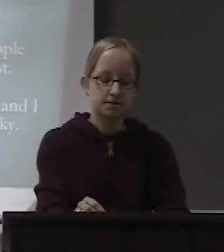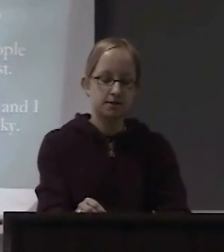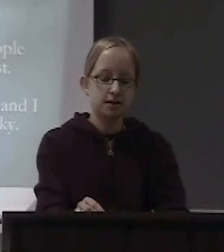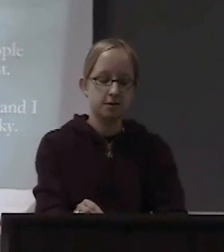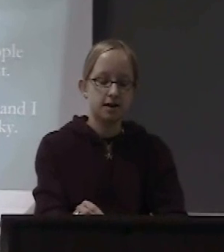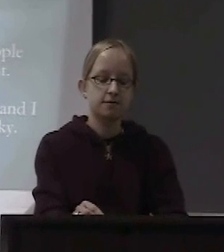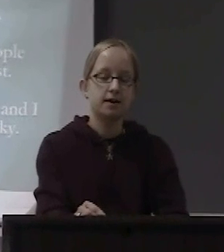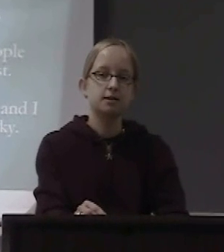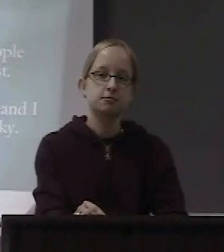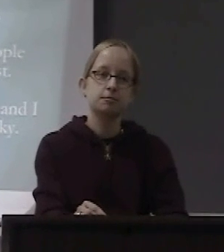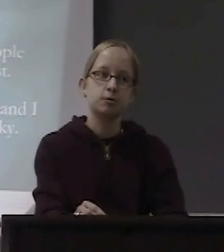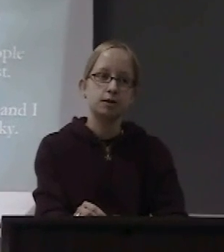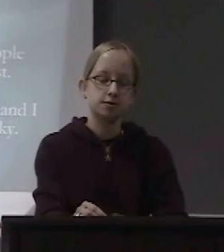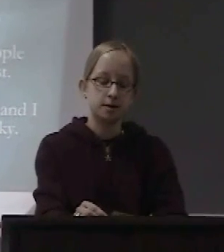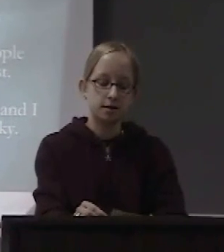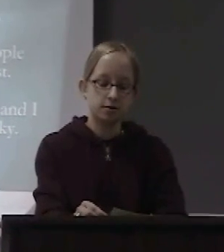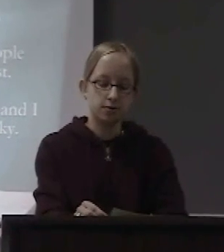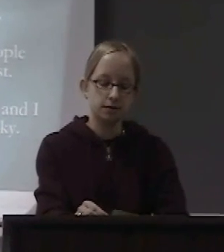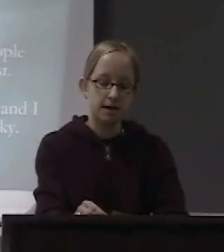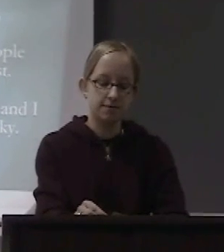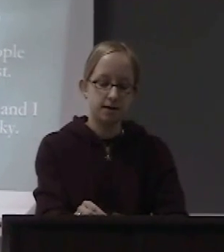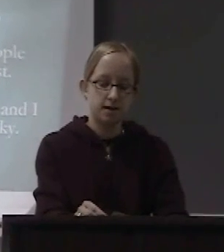be very gratifying and rewarding throughout your whole life.